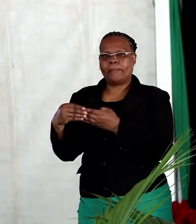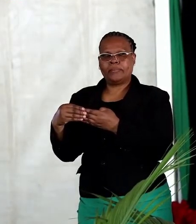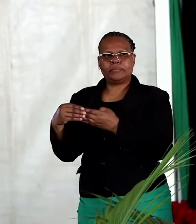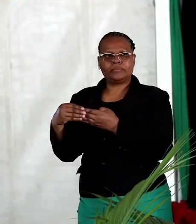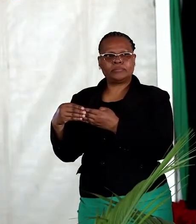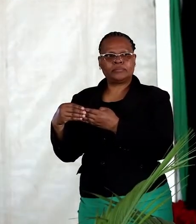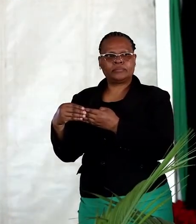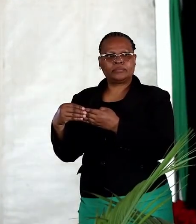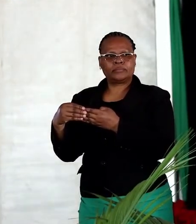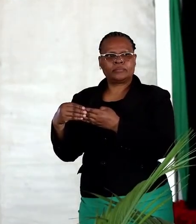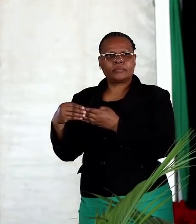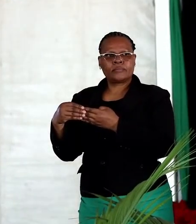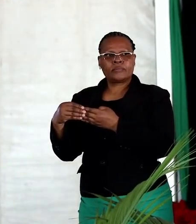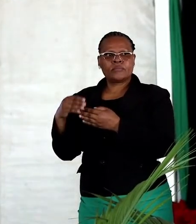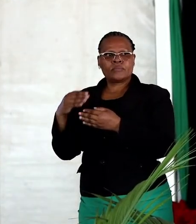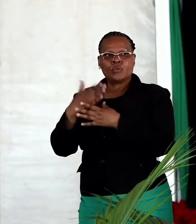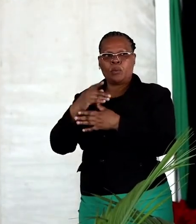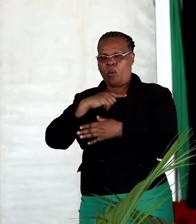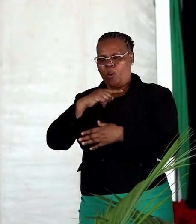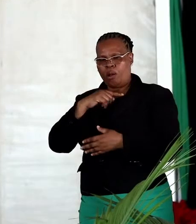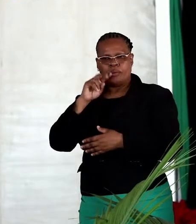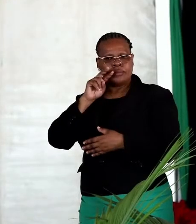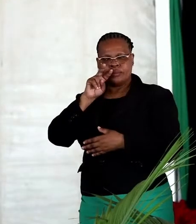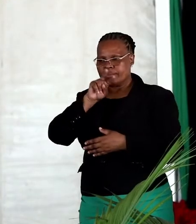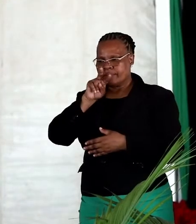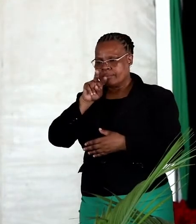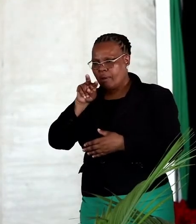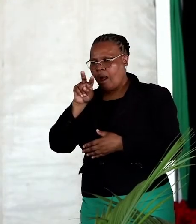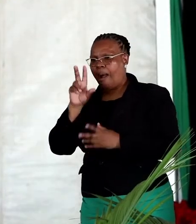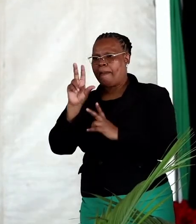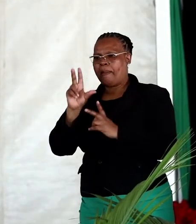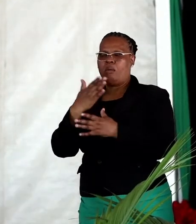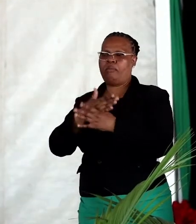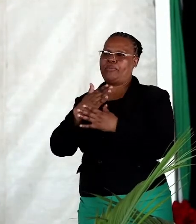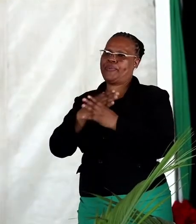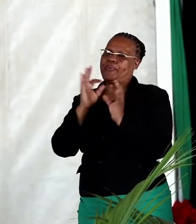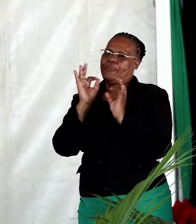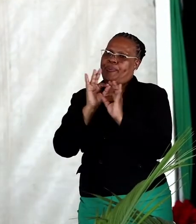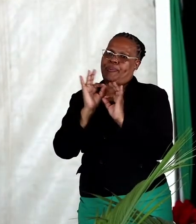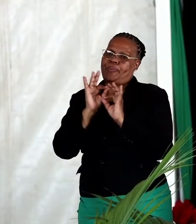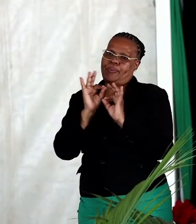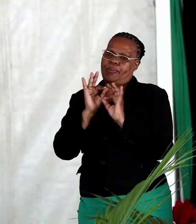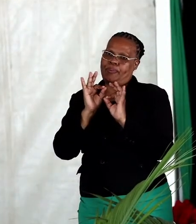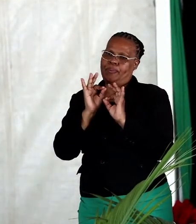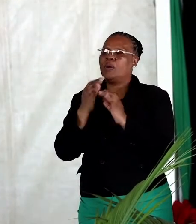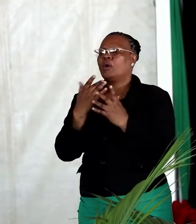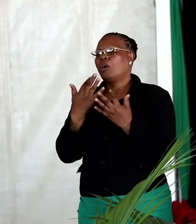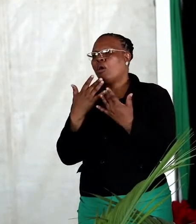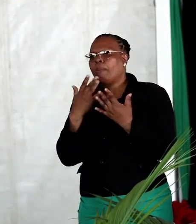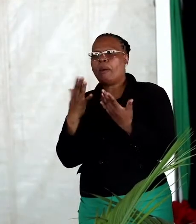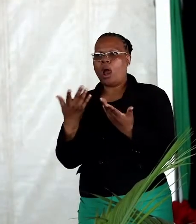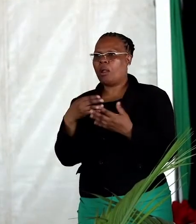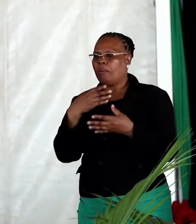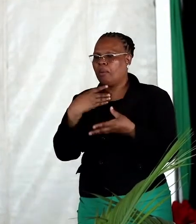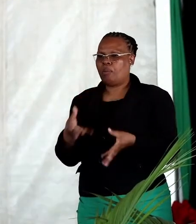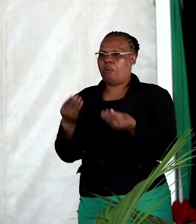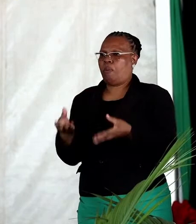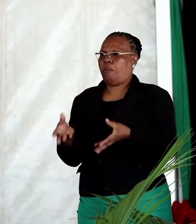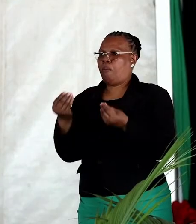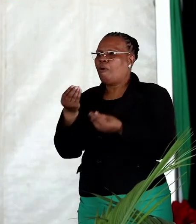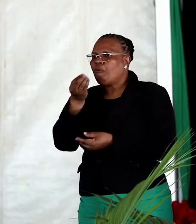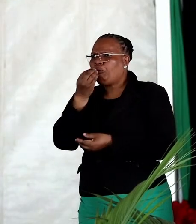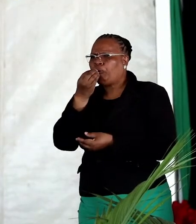abantu abangenamsebenzi. Ngobani abantu abangekazifumani food parcels. Ngobani